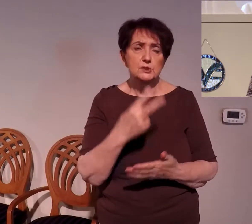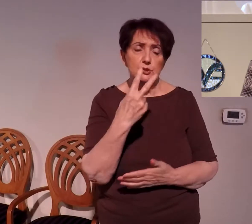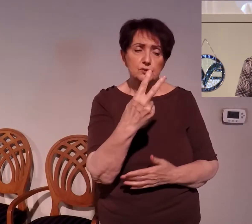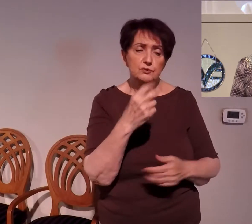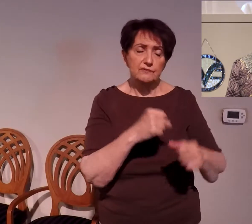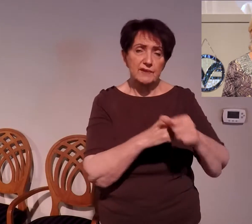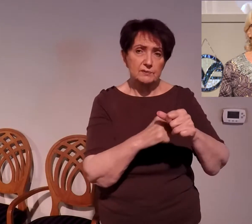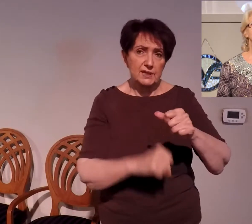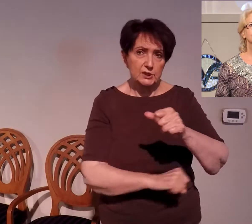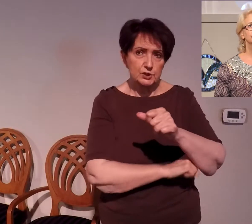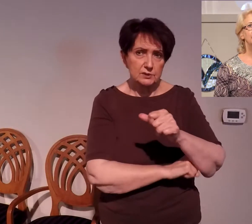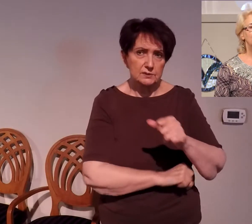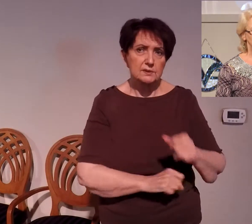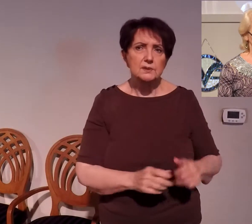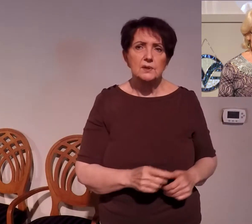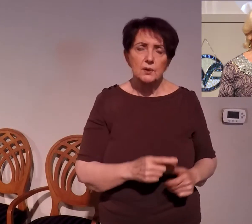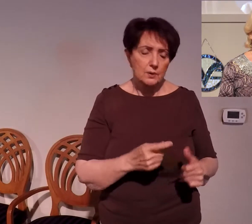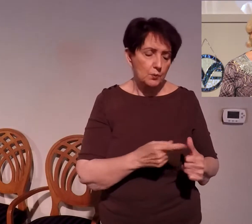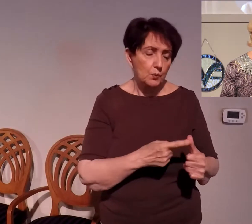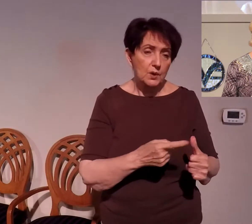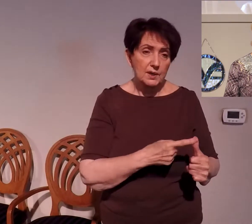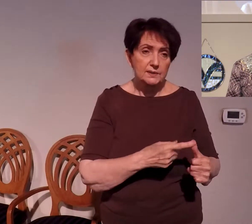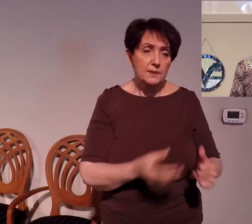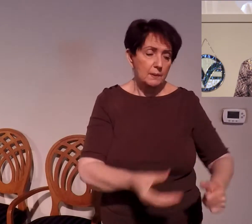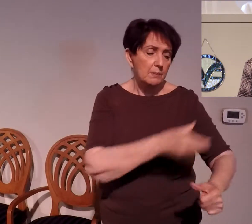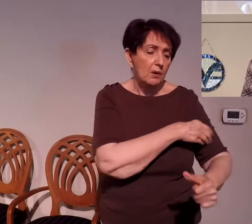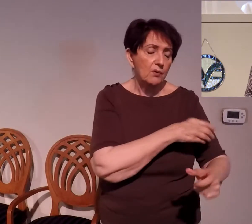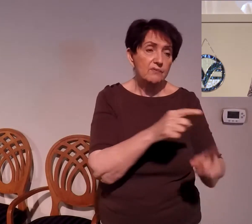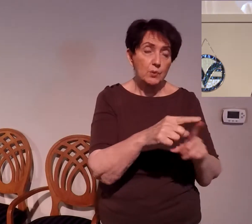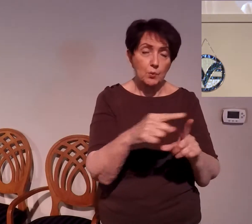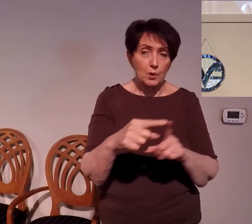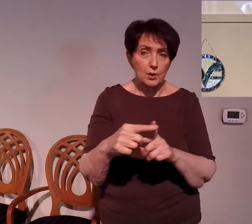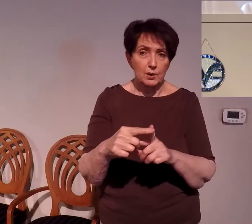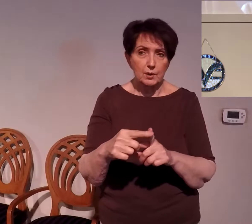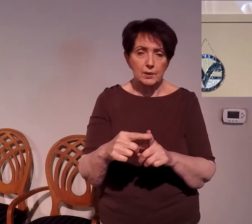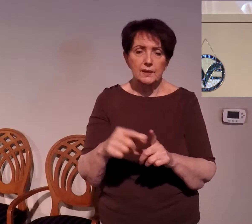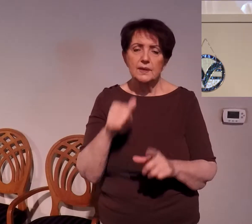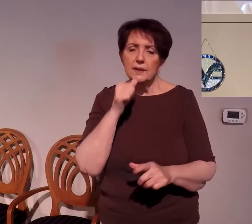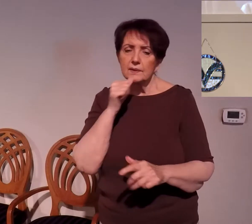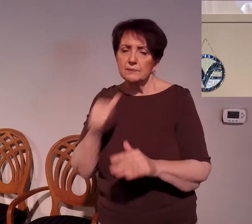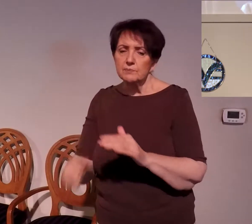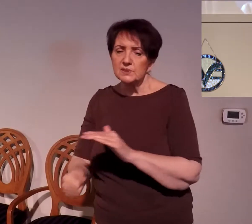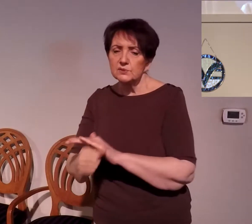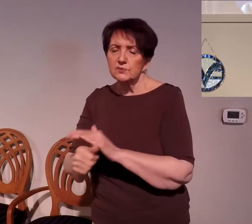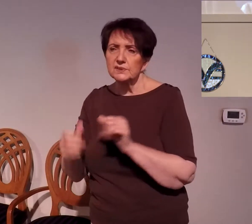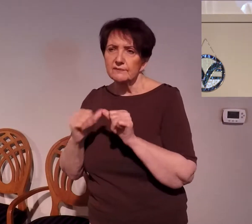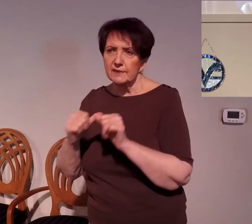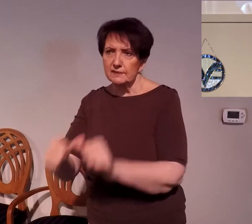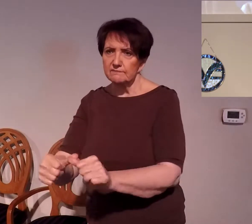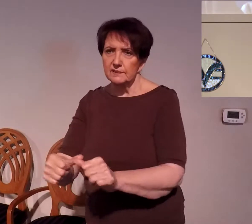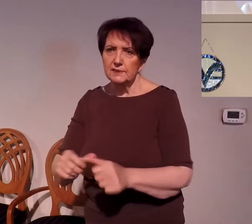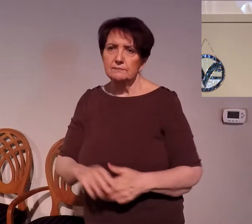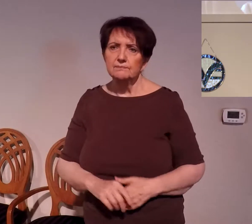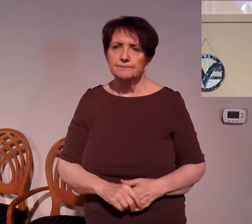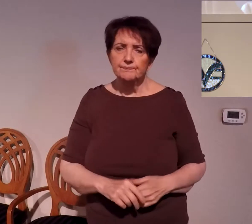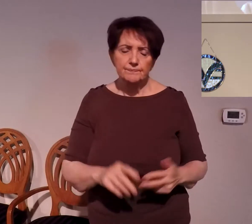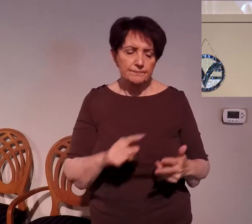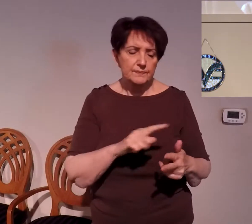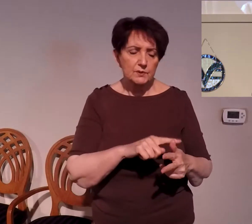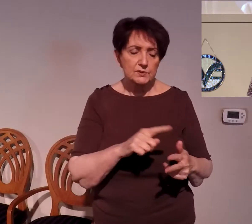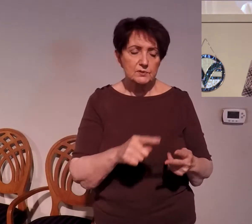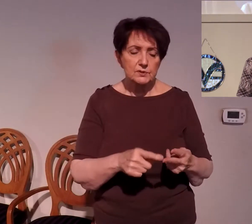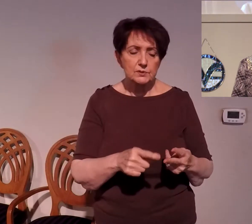foundations. It is built on the power of the Word and the mysteries of the infinite. These are the